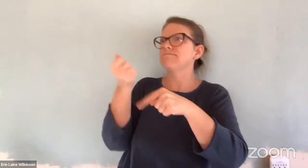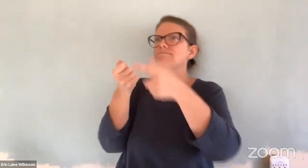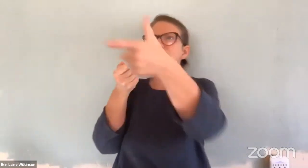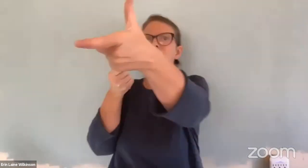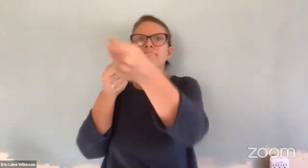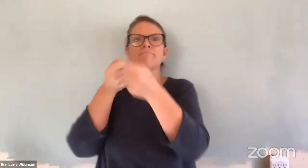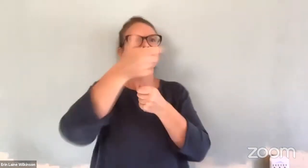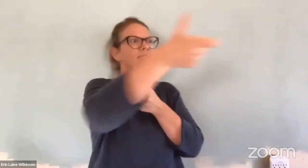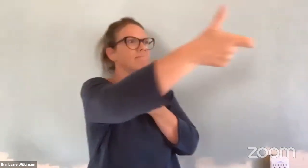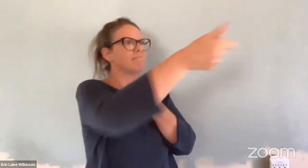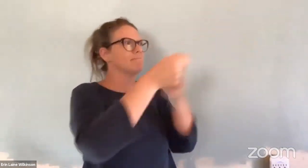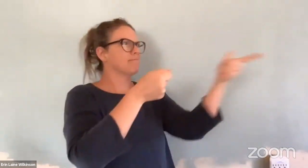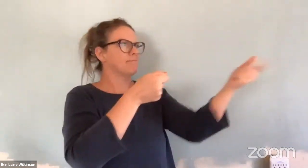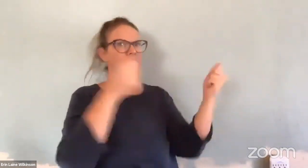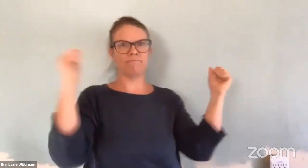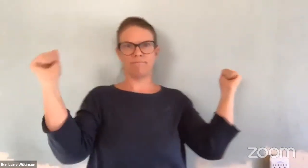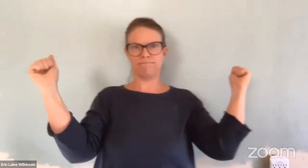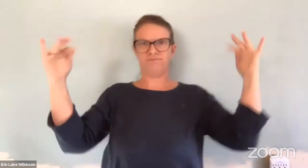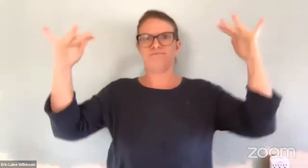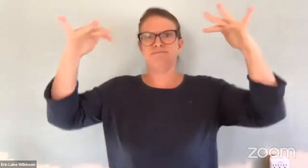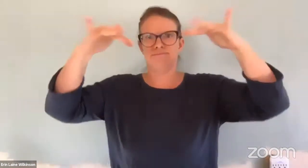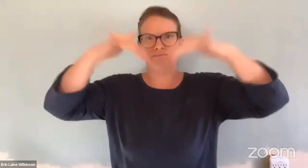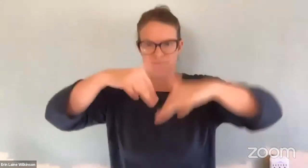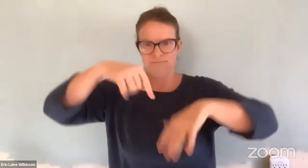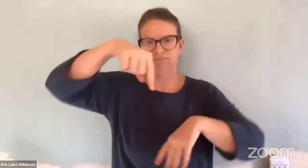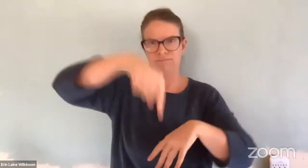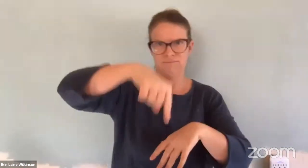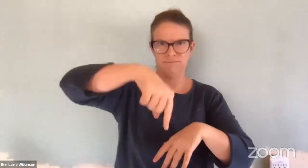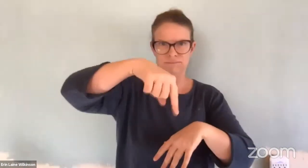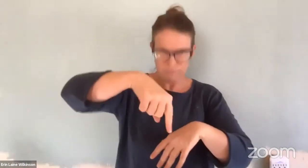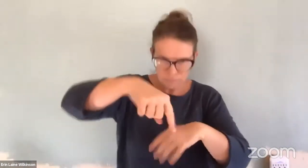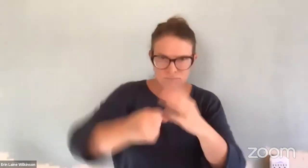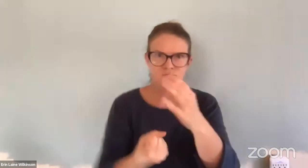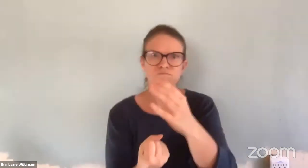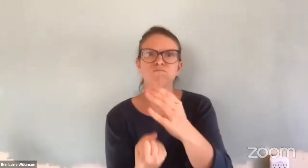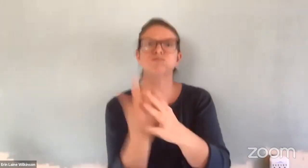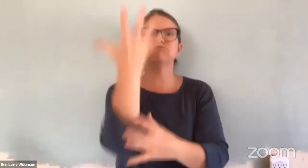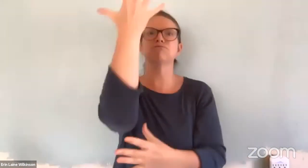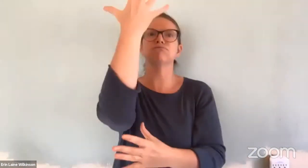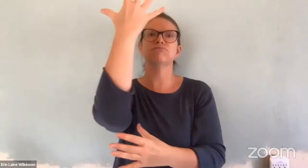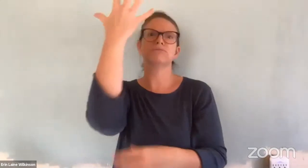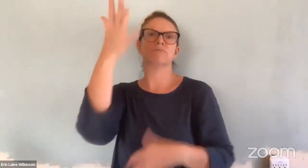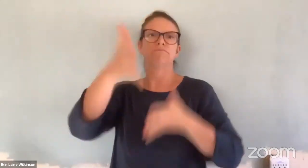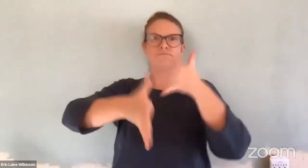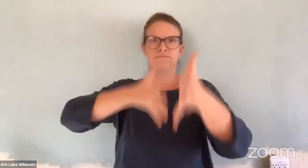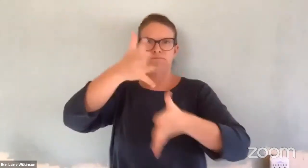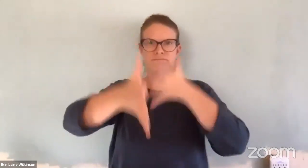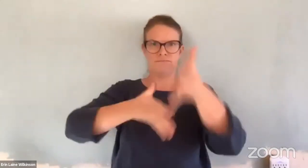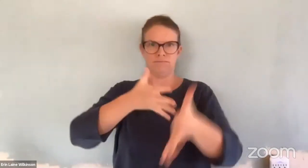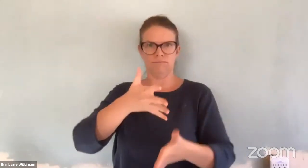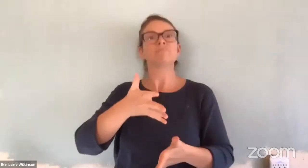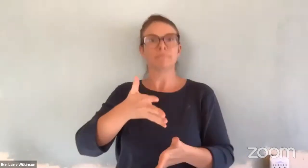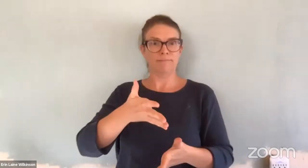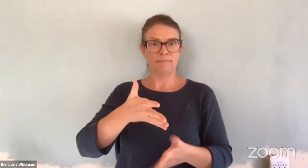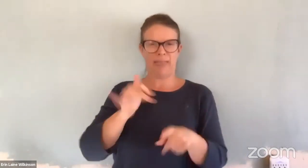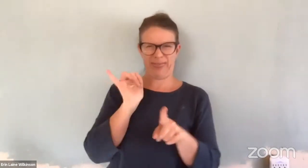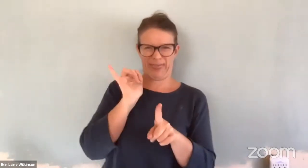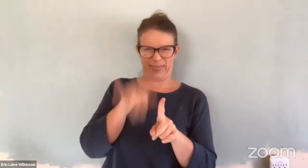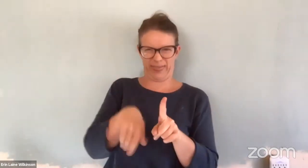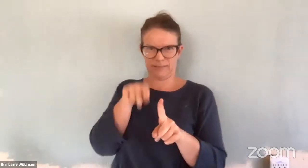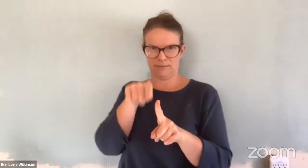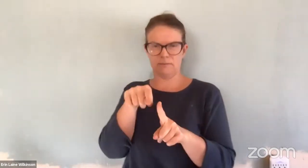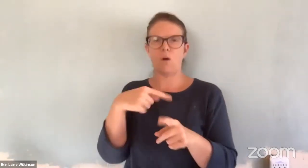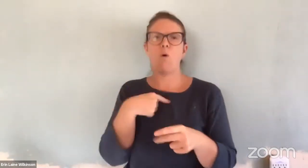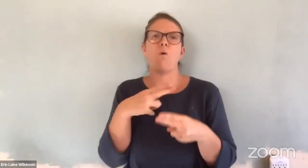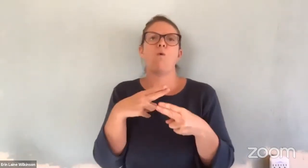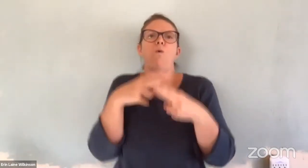that's referring to, okay, there is a specific designated location where deaf people congregated. And so within that location,